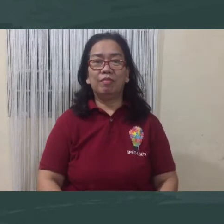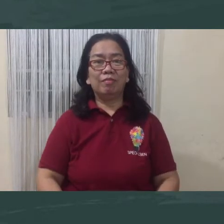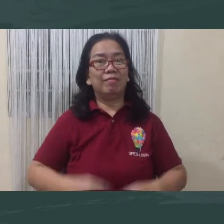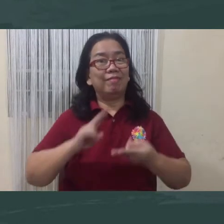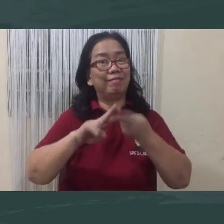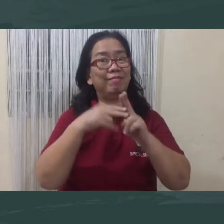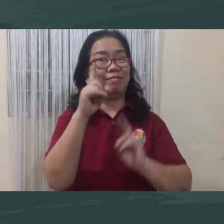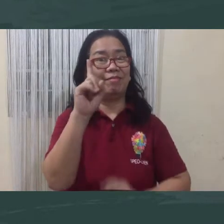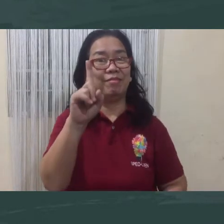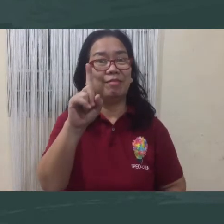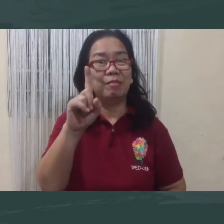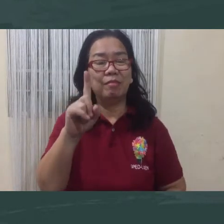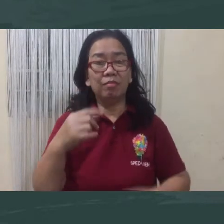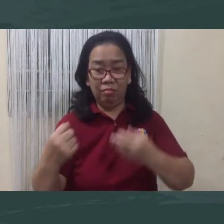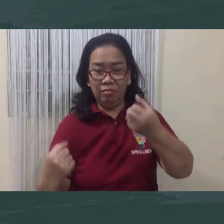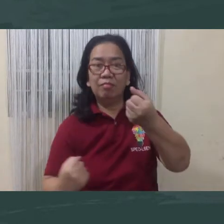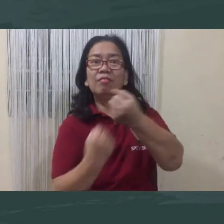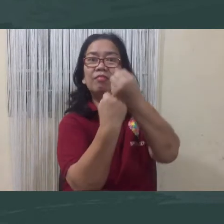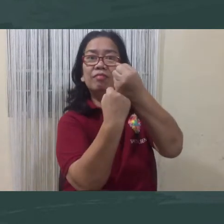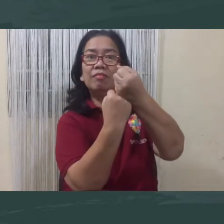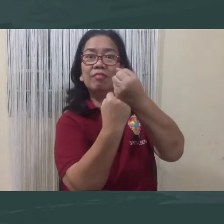Number 1, support.